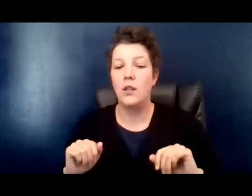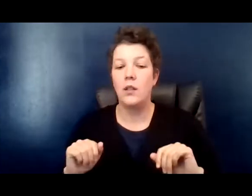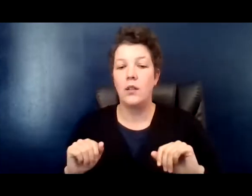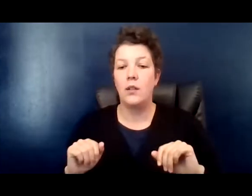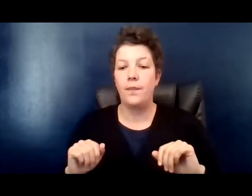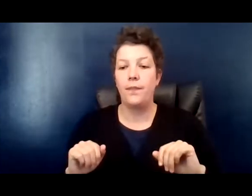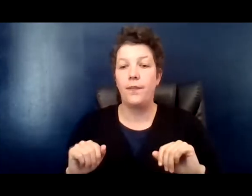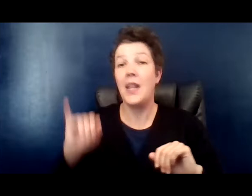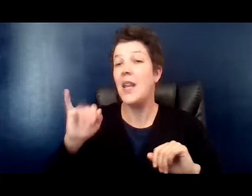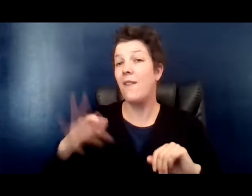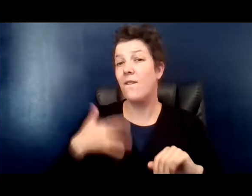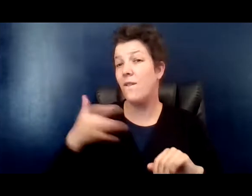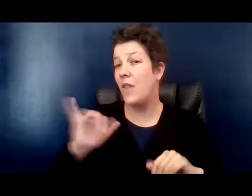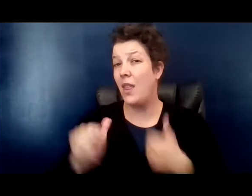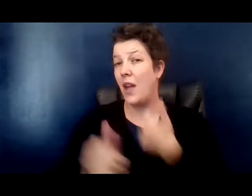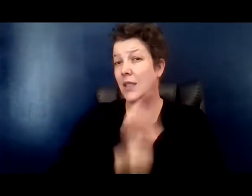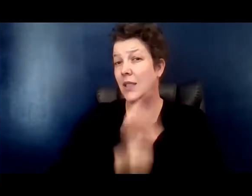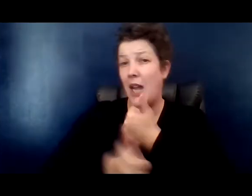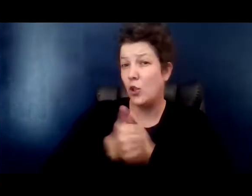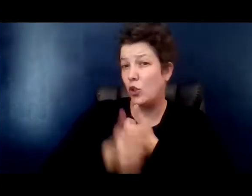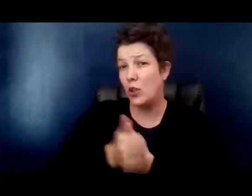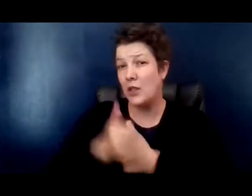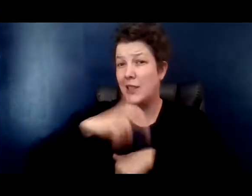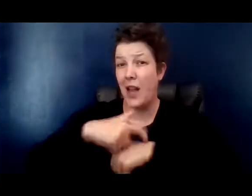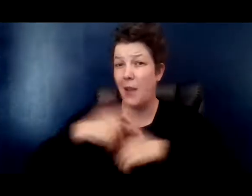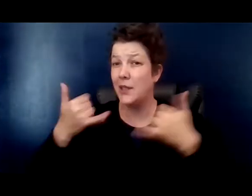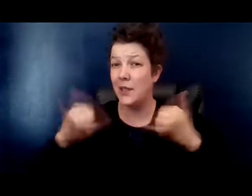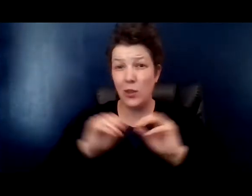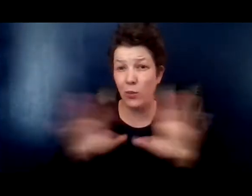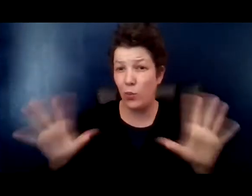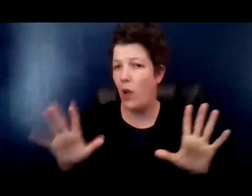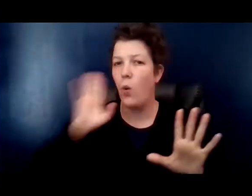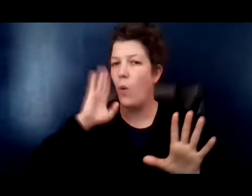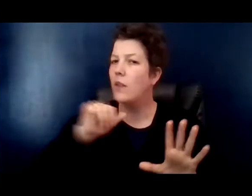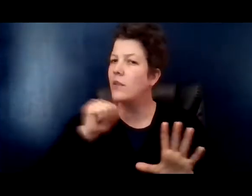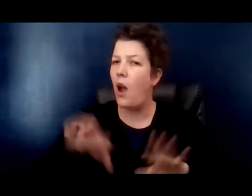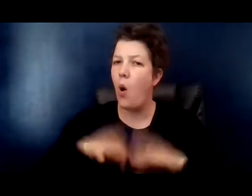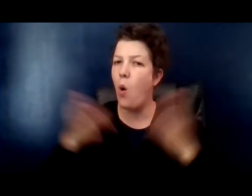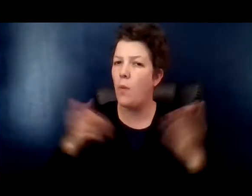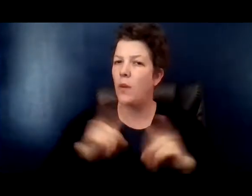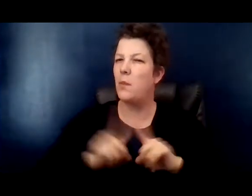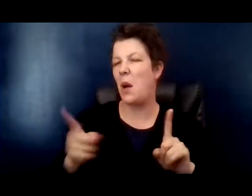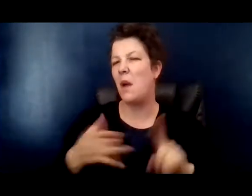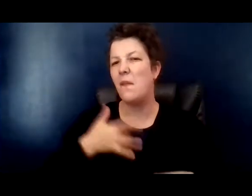trying to open it back up if we didn't feel comfortable. Kylie, you got another? Yeah.